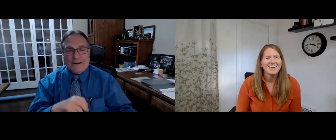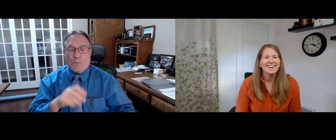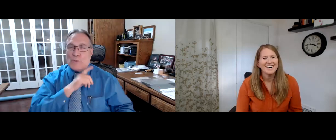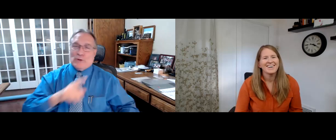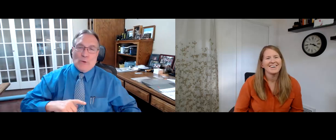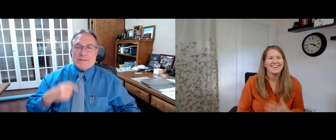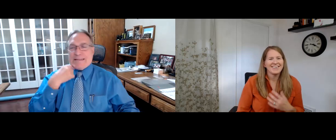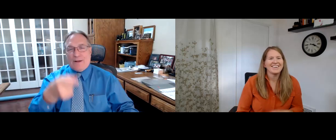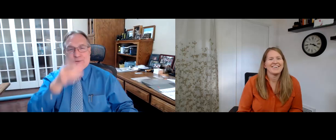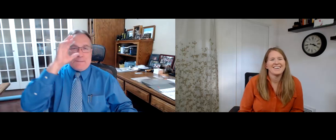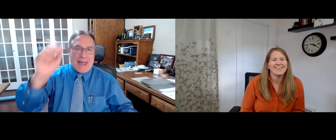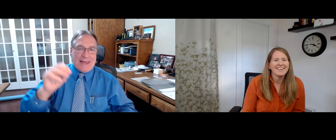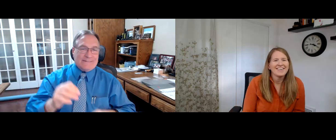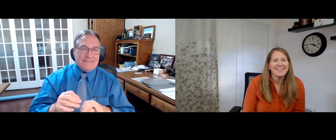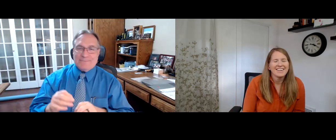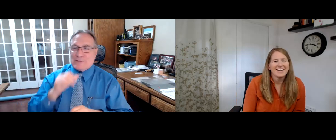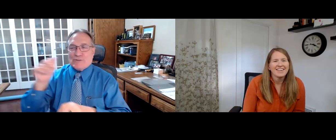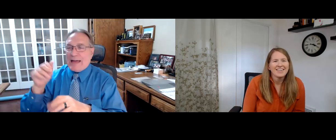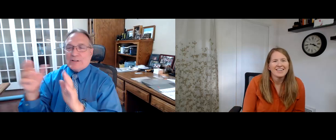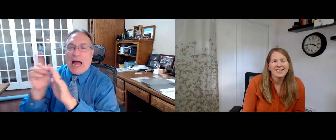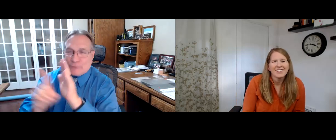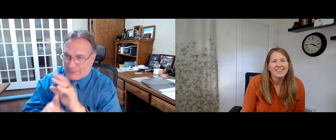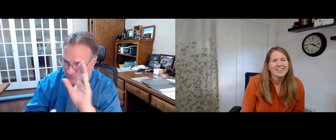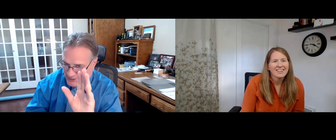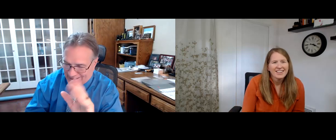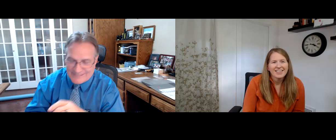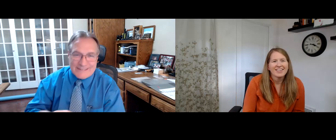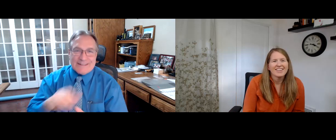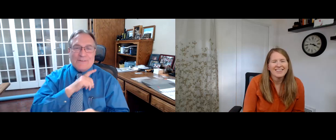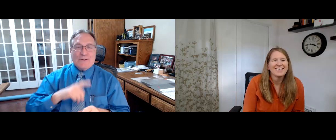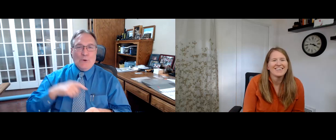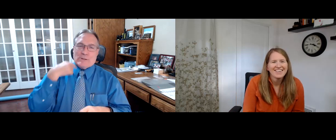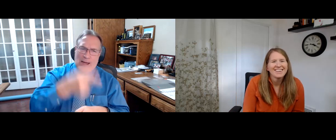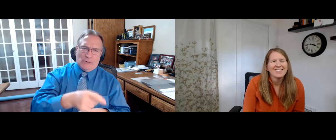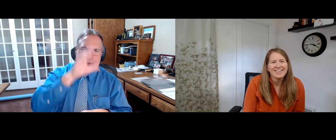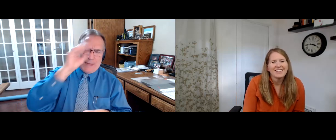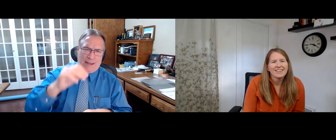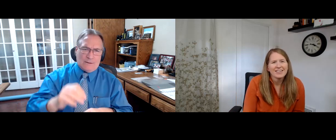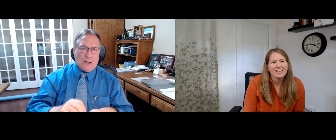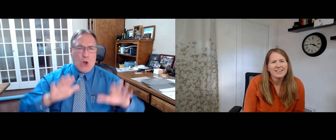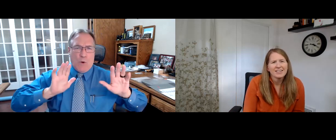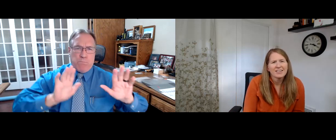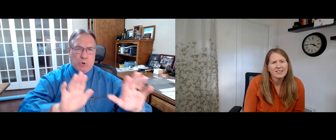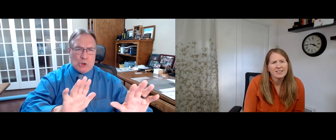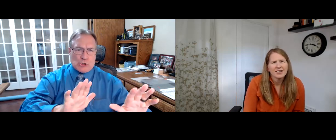where the Lord tells the man, this is not doctrine, okay? The Lord tells the man,